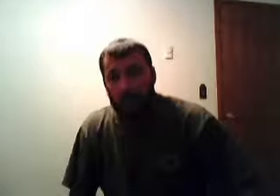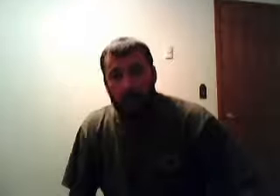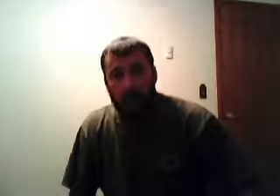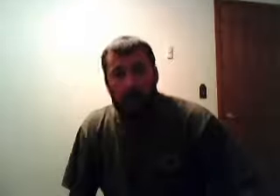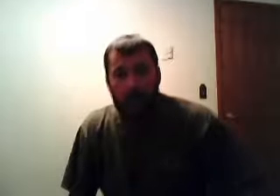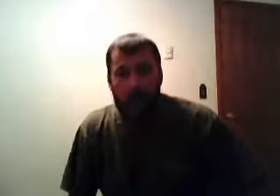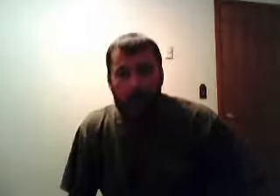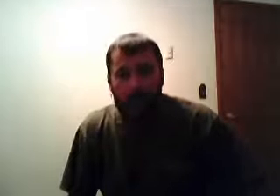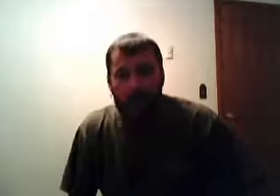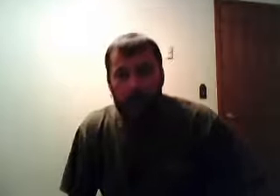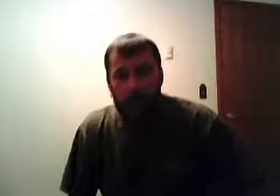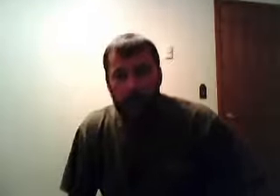Can you believe that garbage?